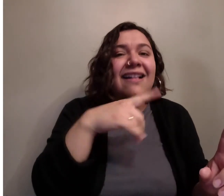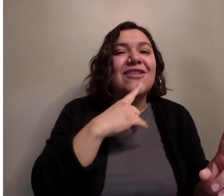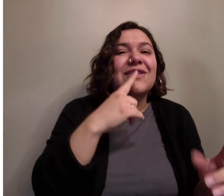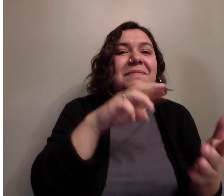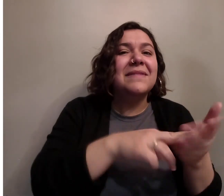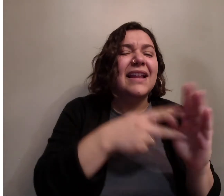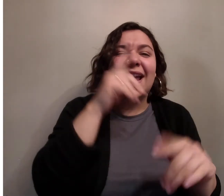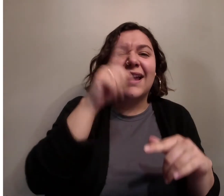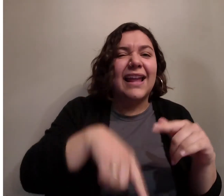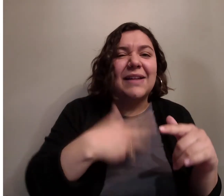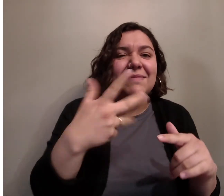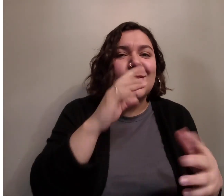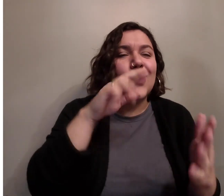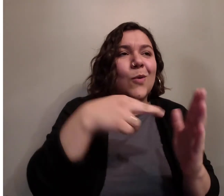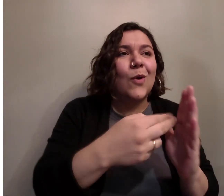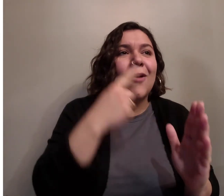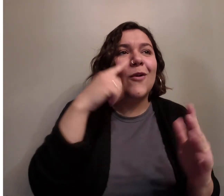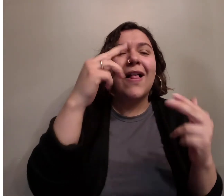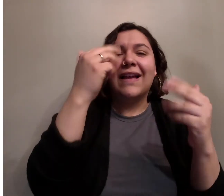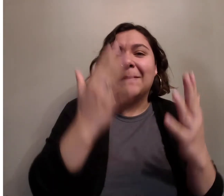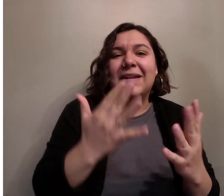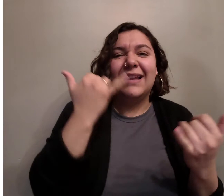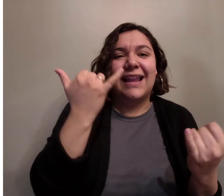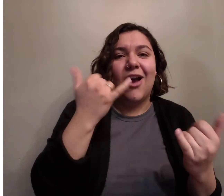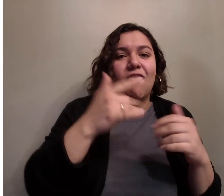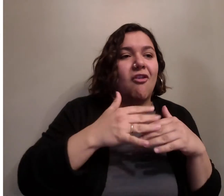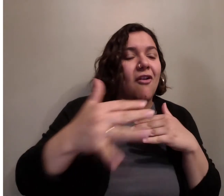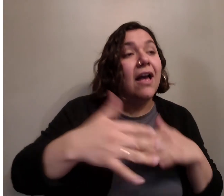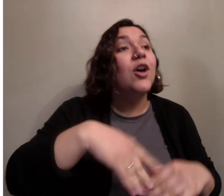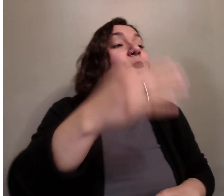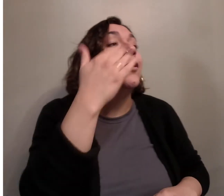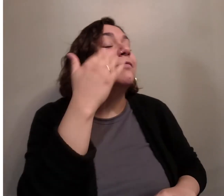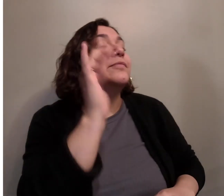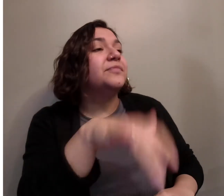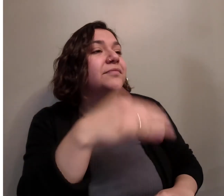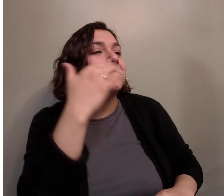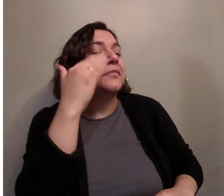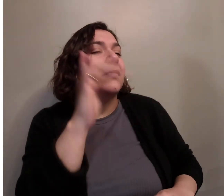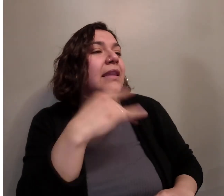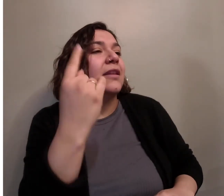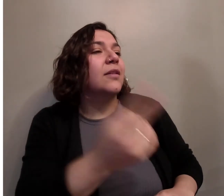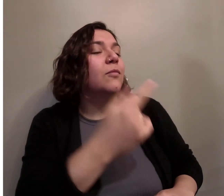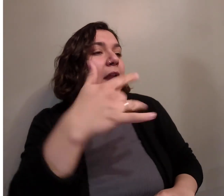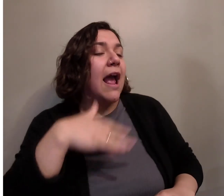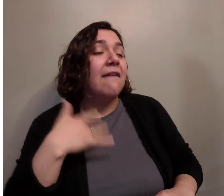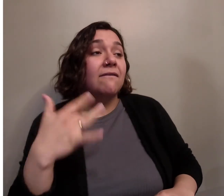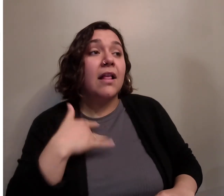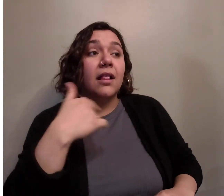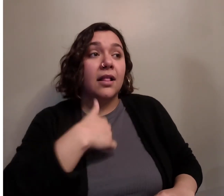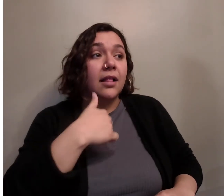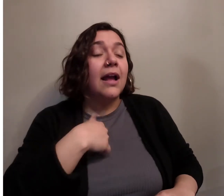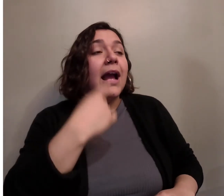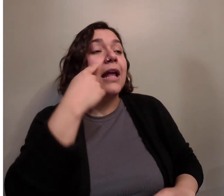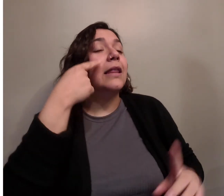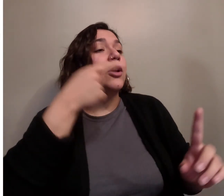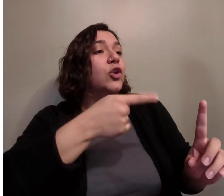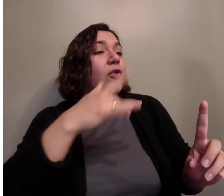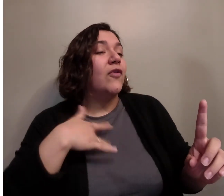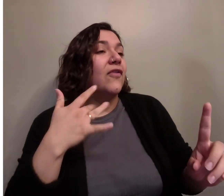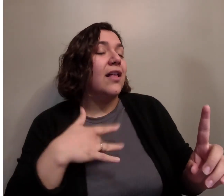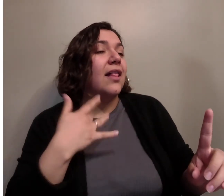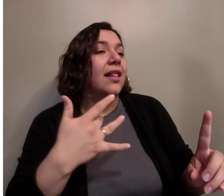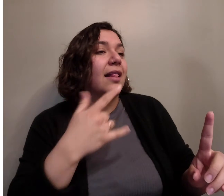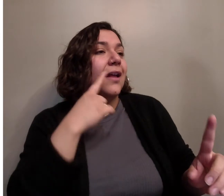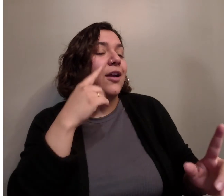believe this? That can't be the role of the comedian in the long run. You know, someone who I feel,